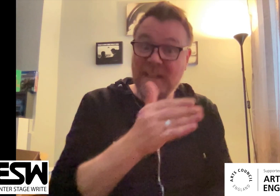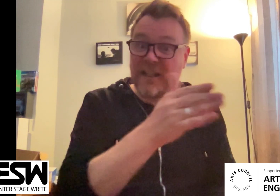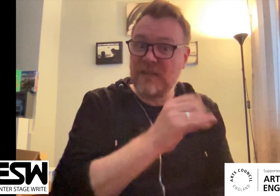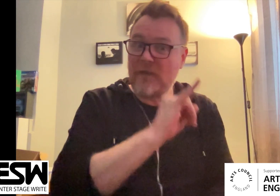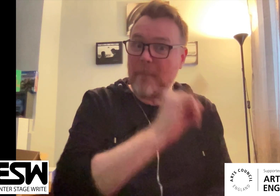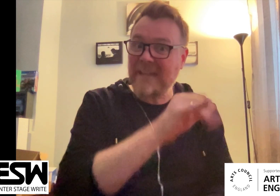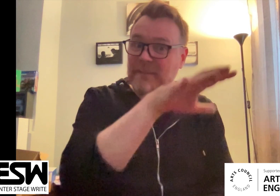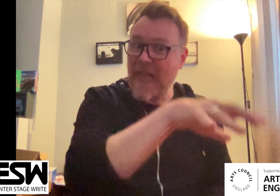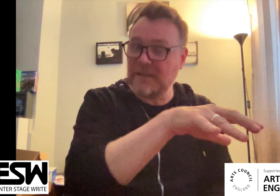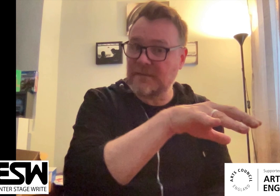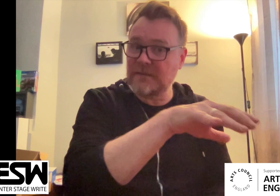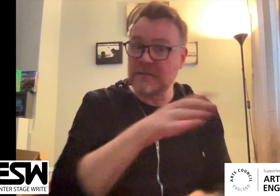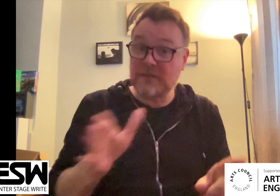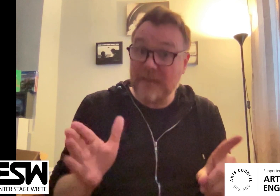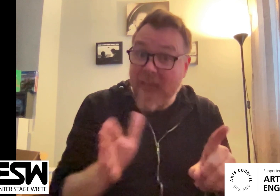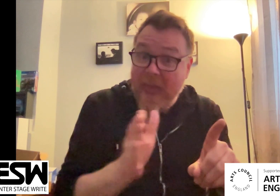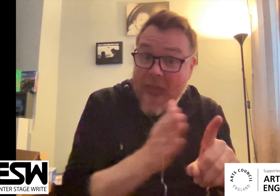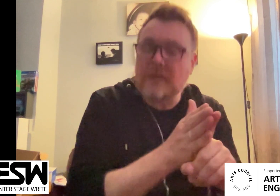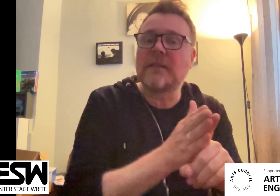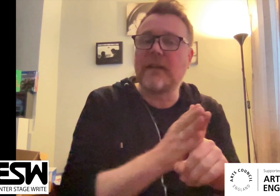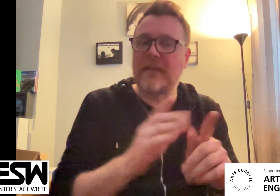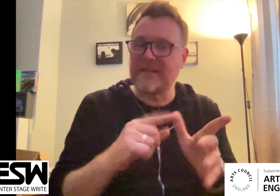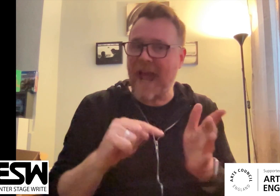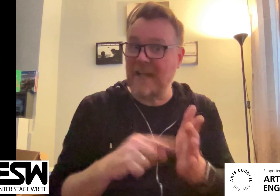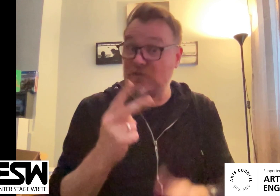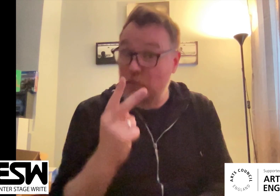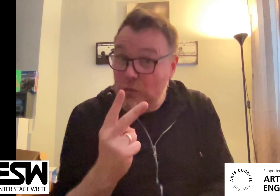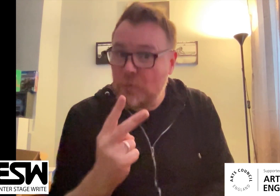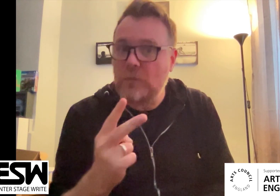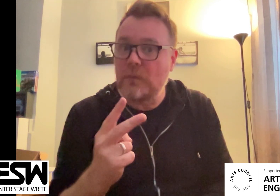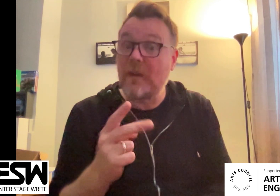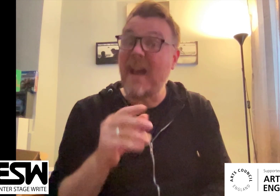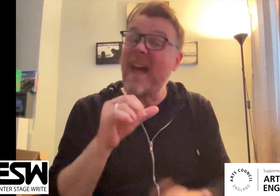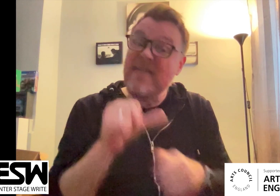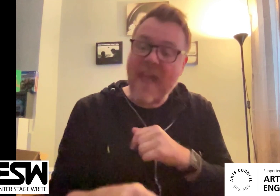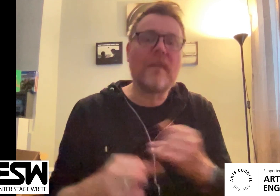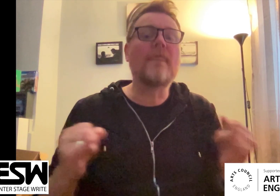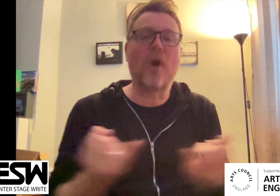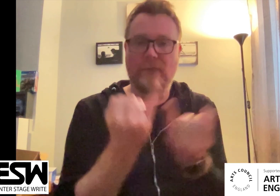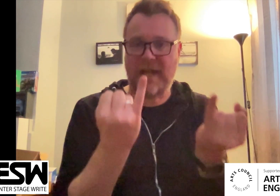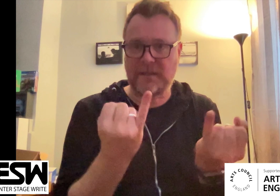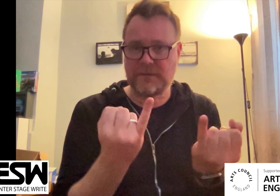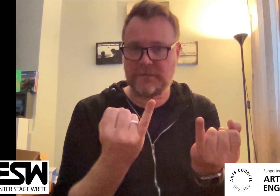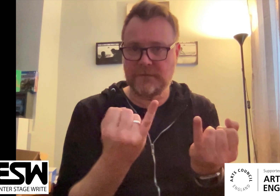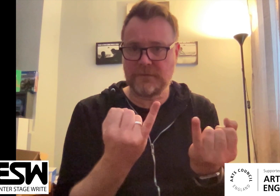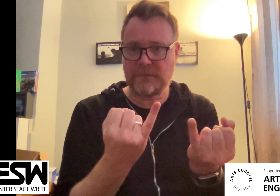his journey to go to the bad place, to kill the bad guy. And that's Act 2. And that's conflict. It's all